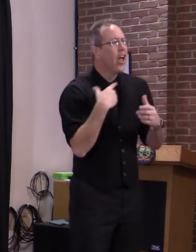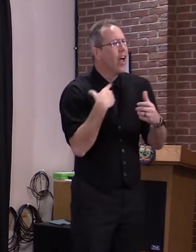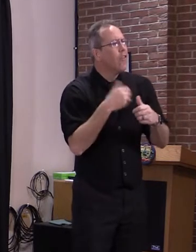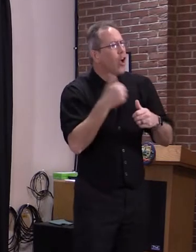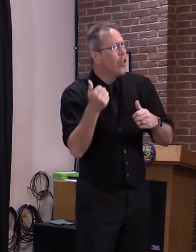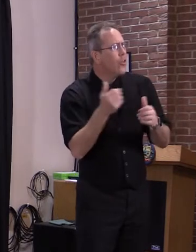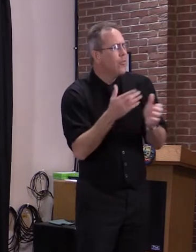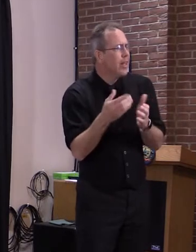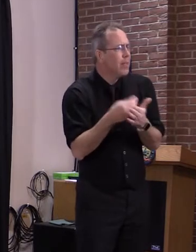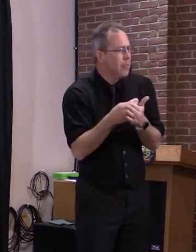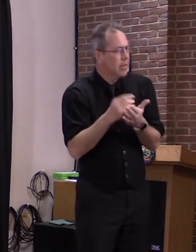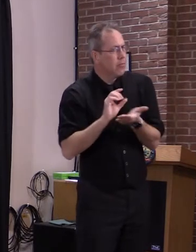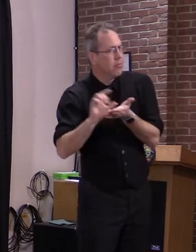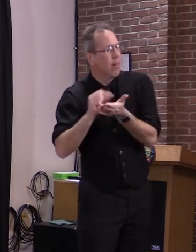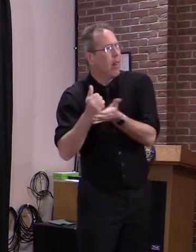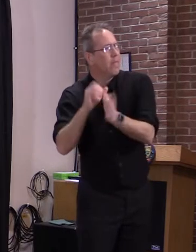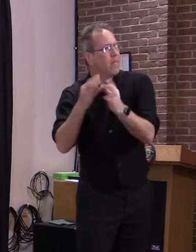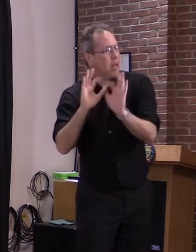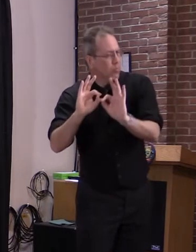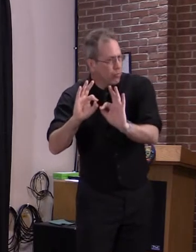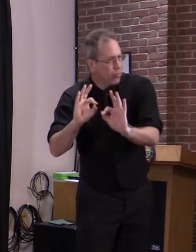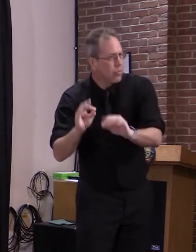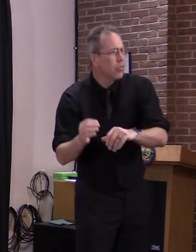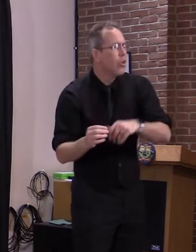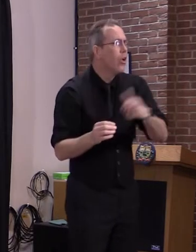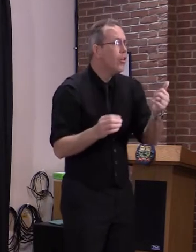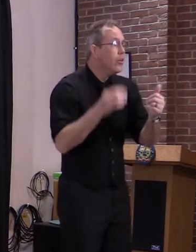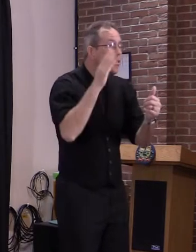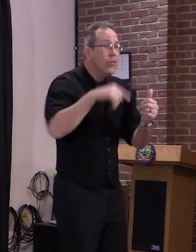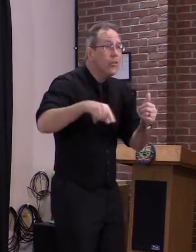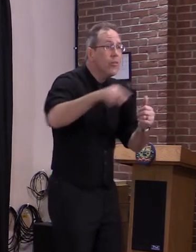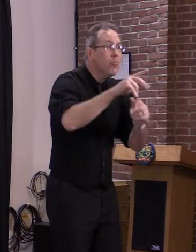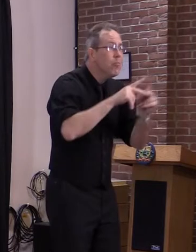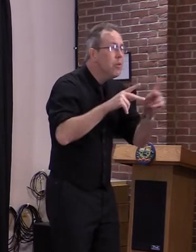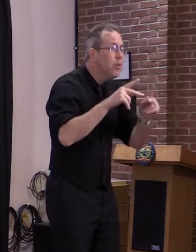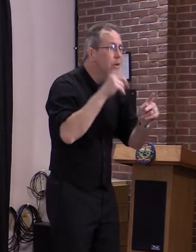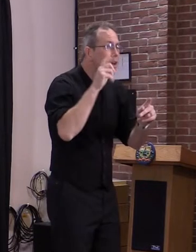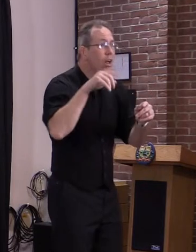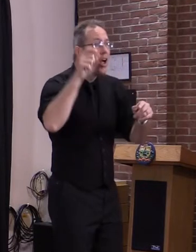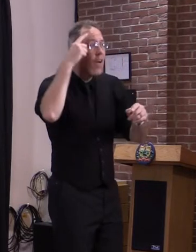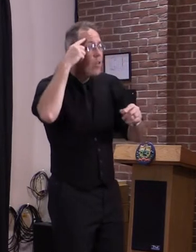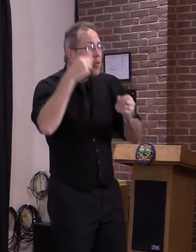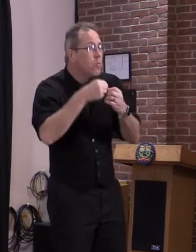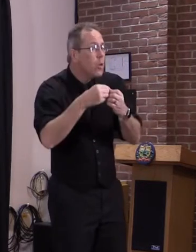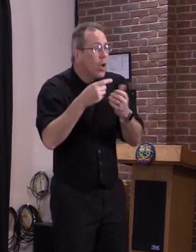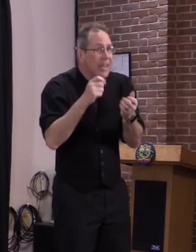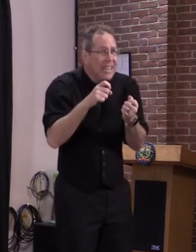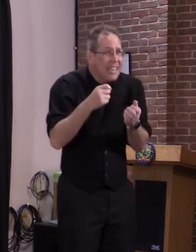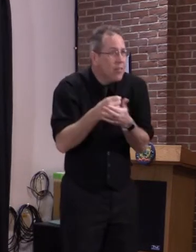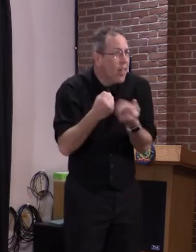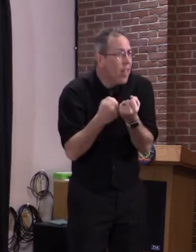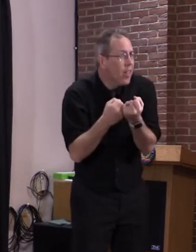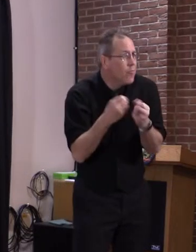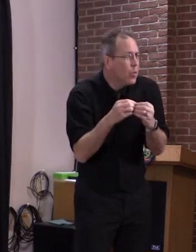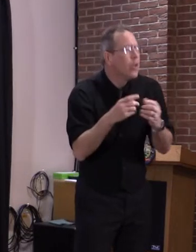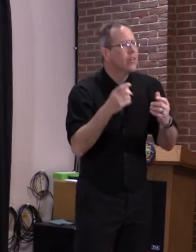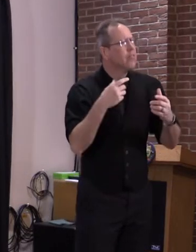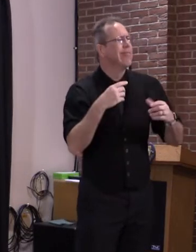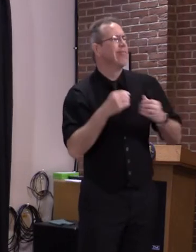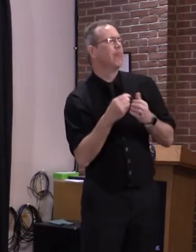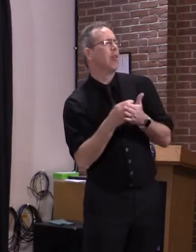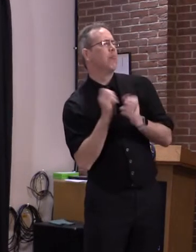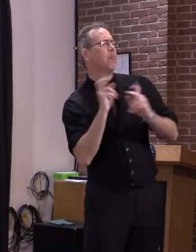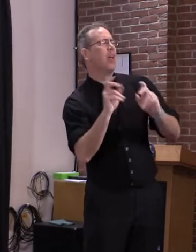more money than it needs, they should get money back. Next, the second half of the education fund